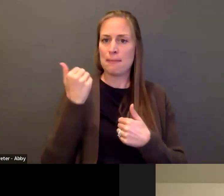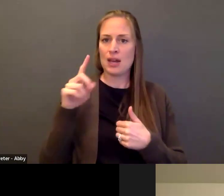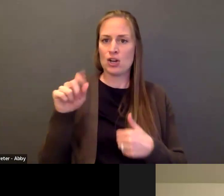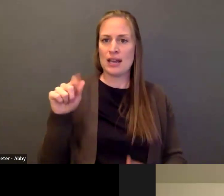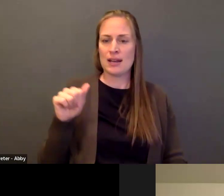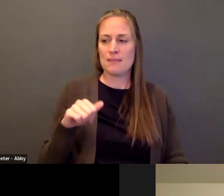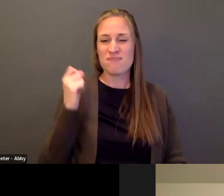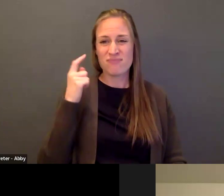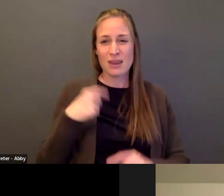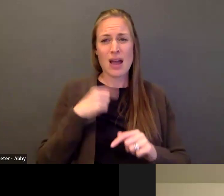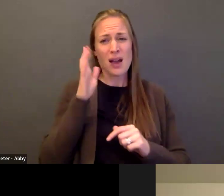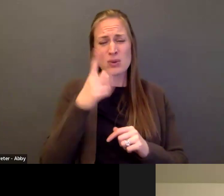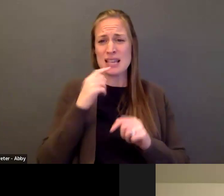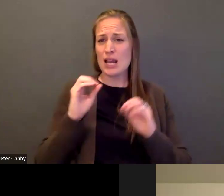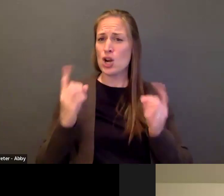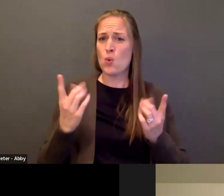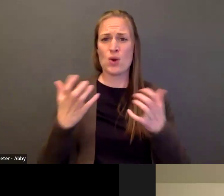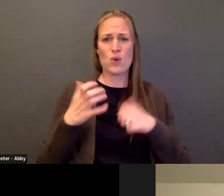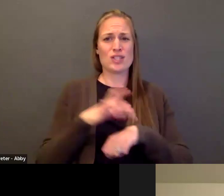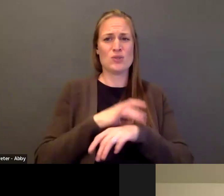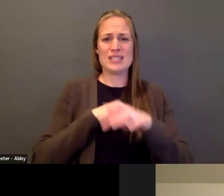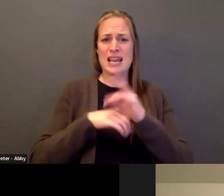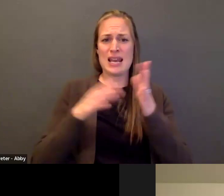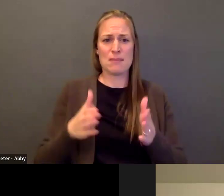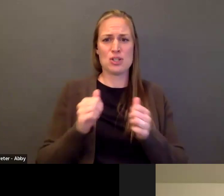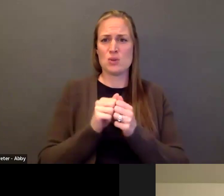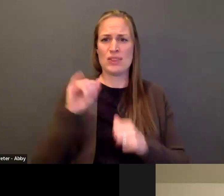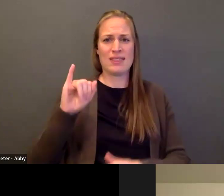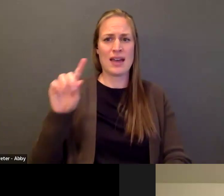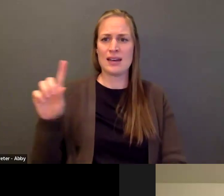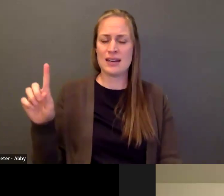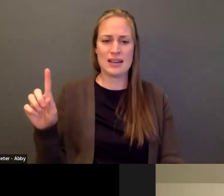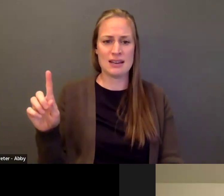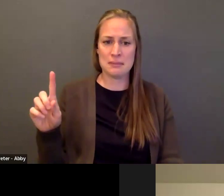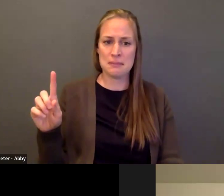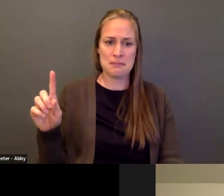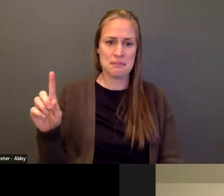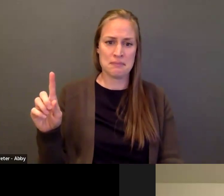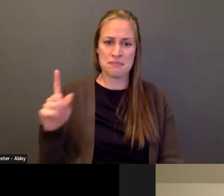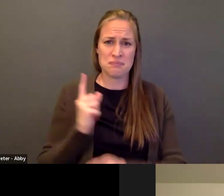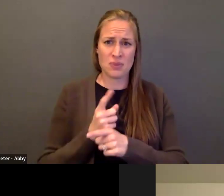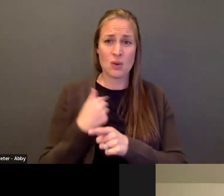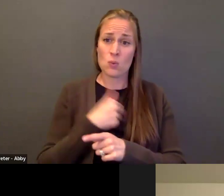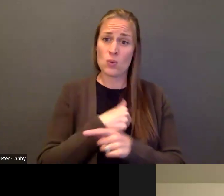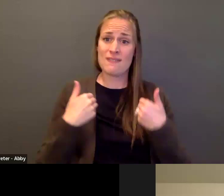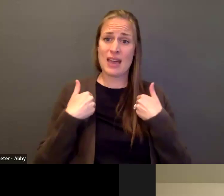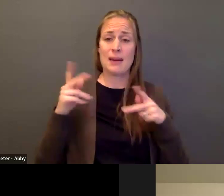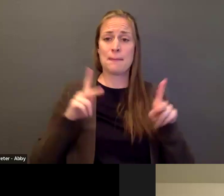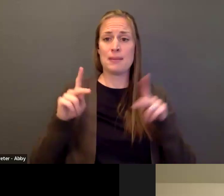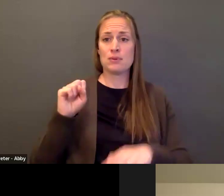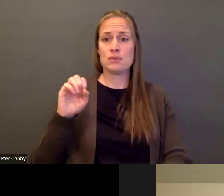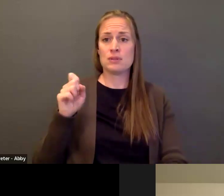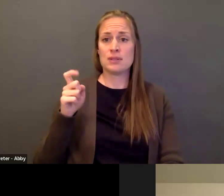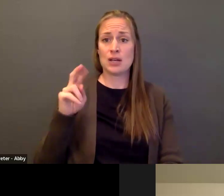detain someone with IDD, right? And much to Katrina's point, we've had people sexually assaulted in